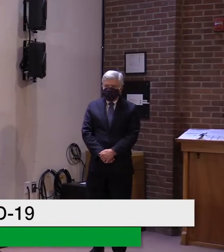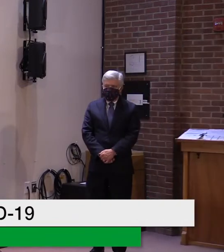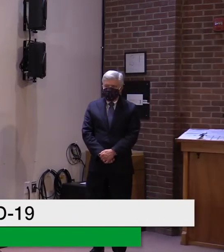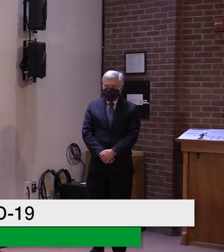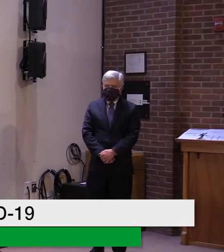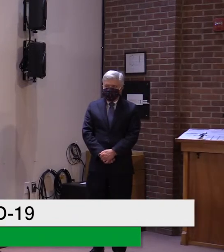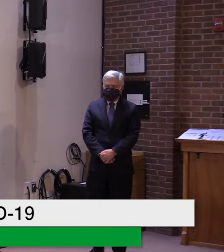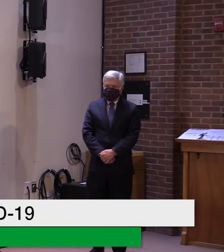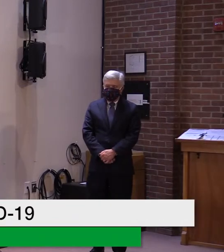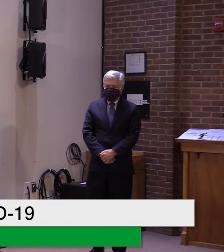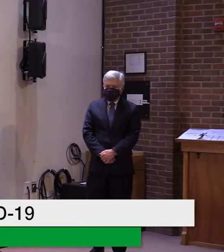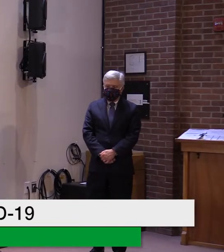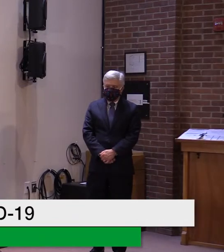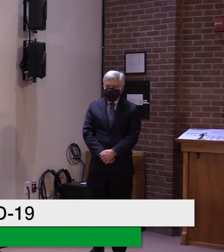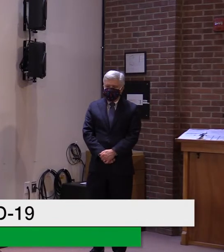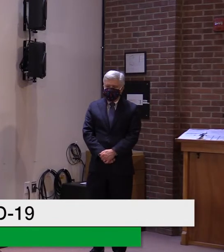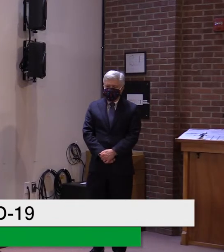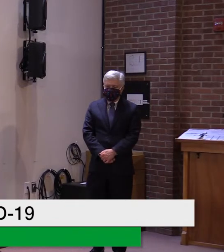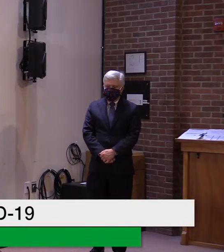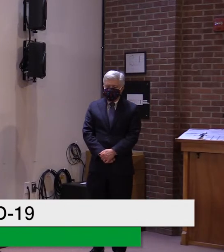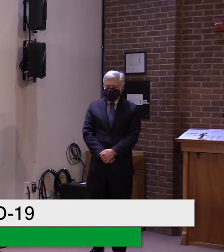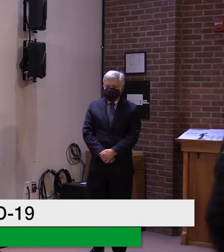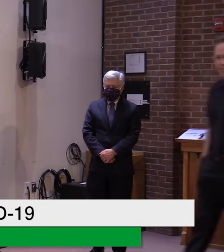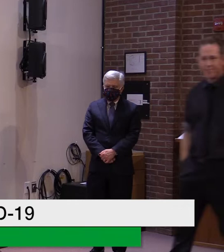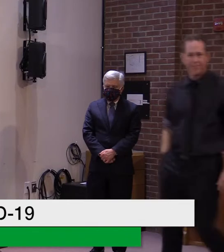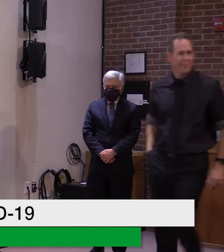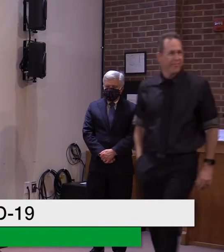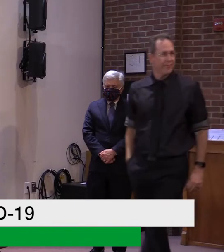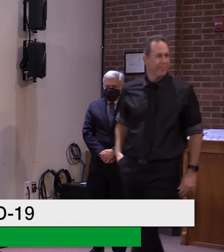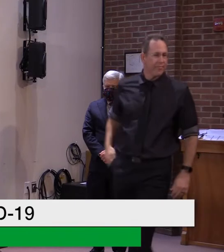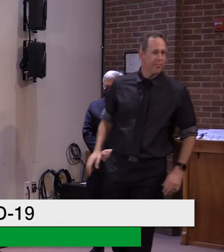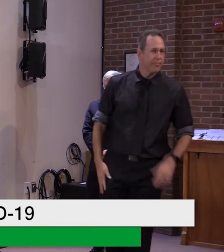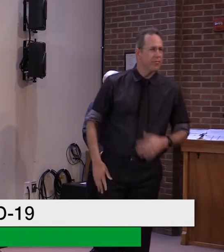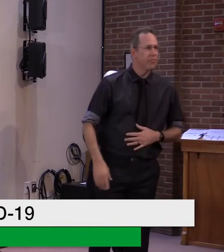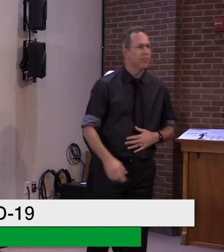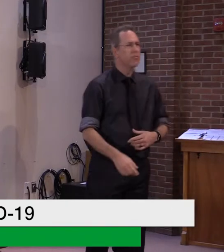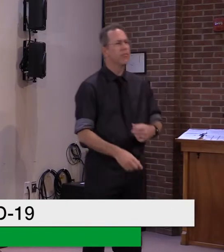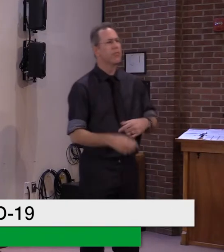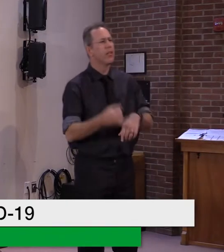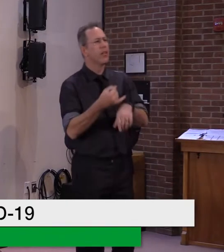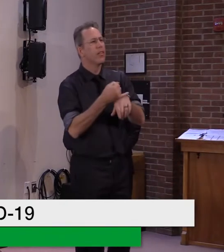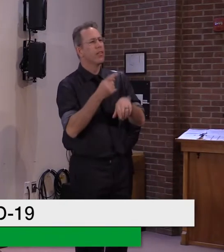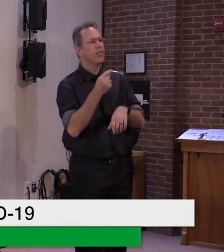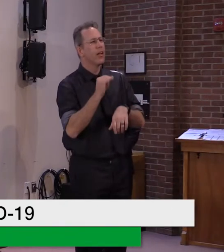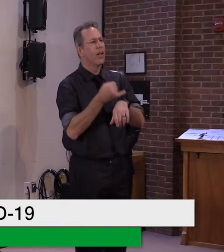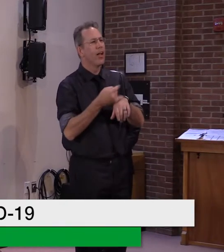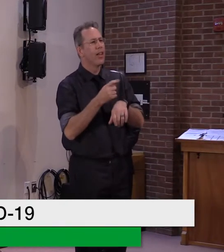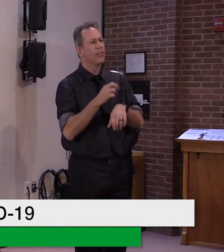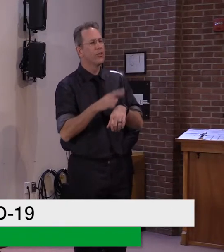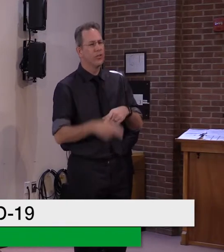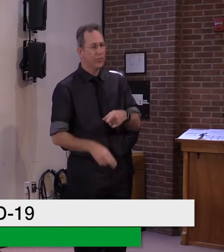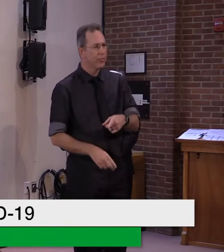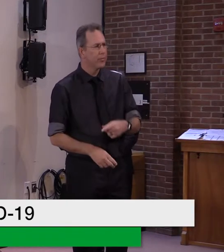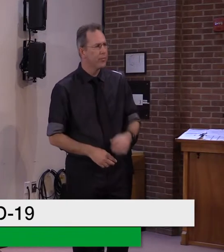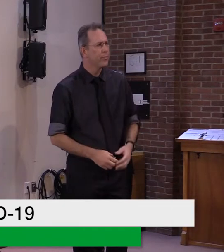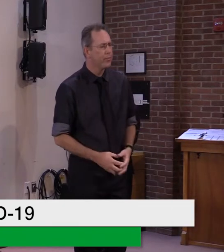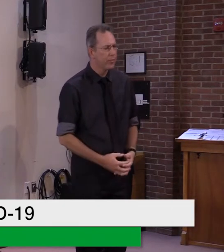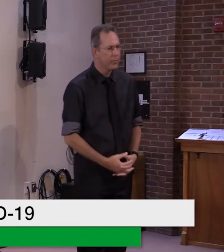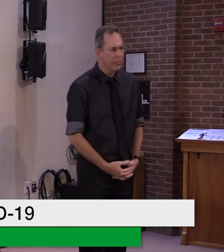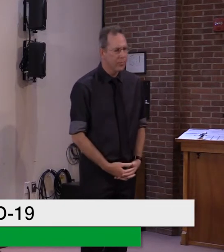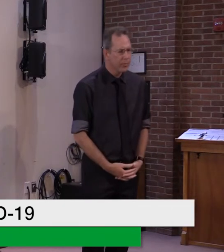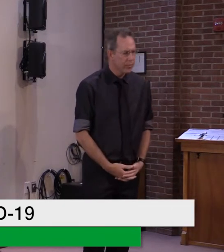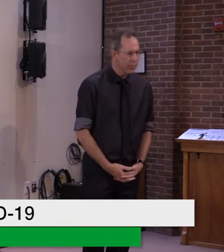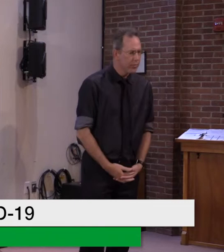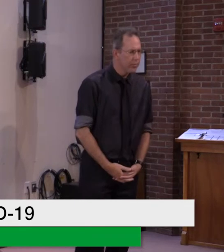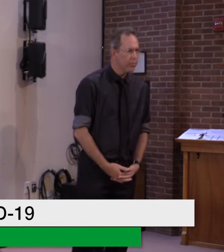thank rebecca uh this is a follow-up while this press conference was underway i didn't get from the health department response to my public